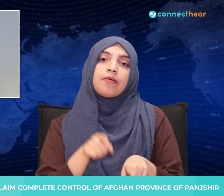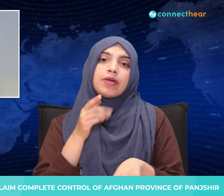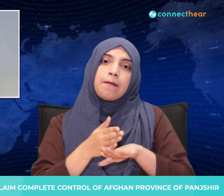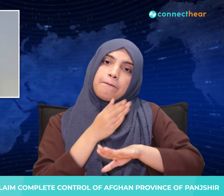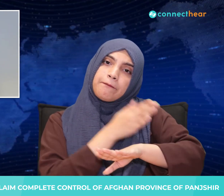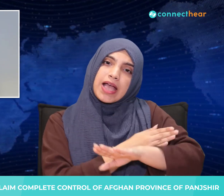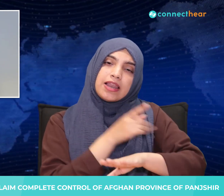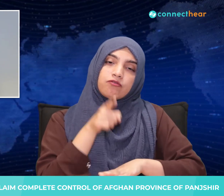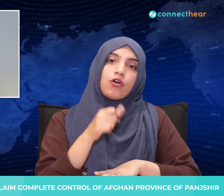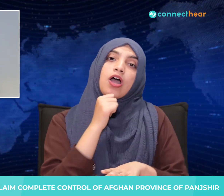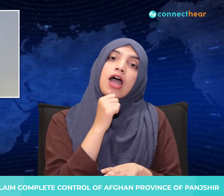Massoud,